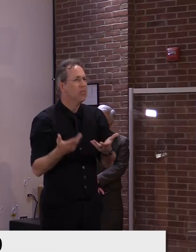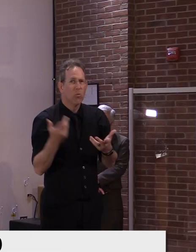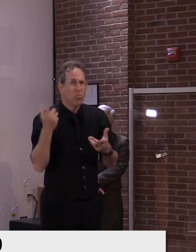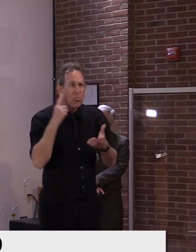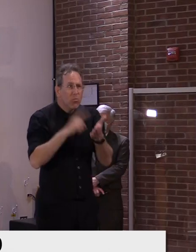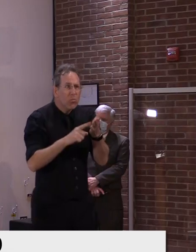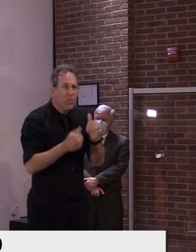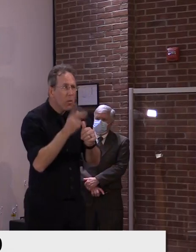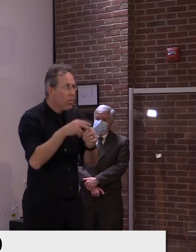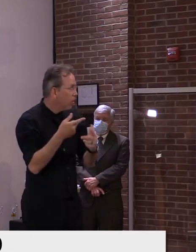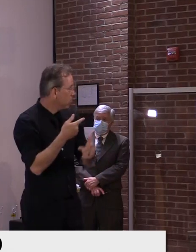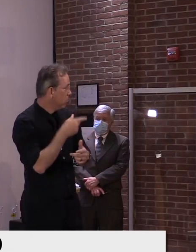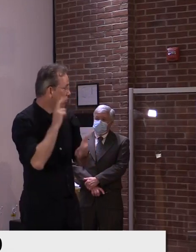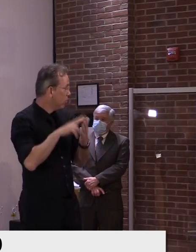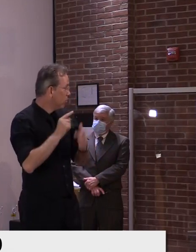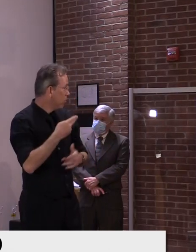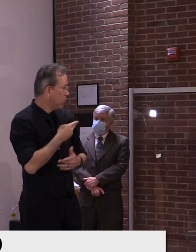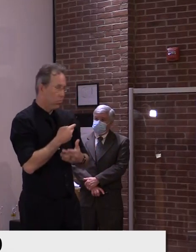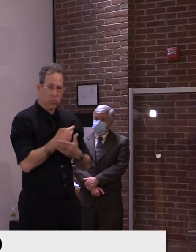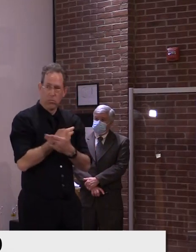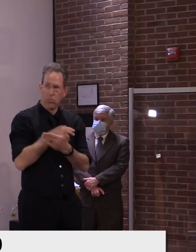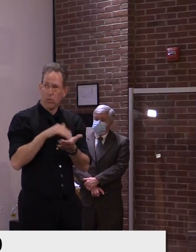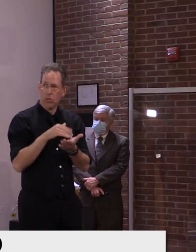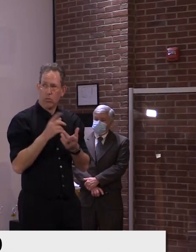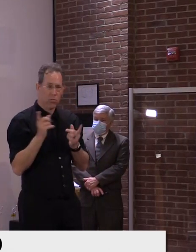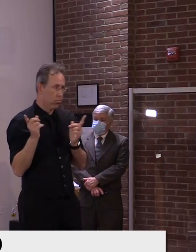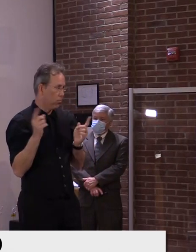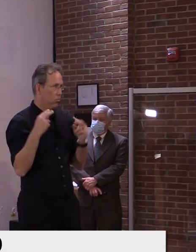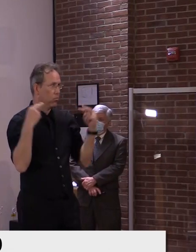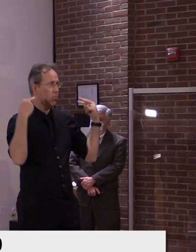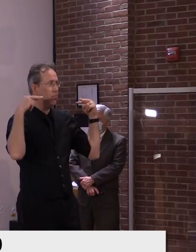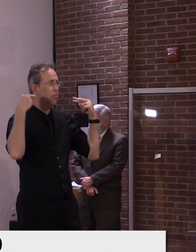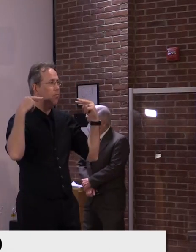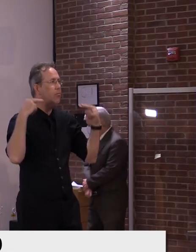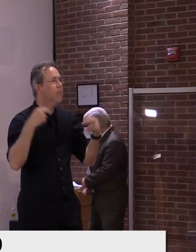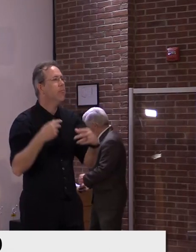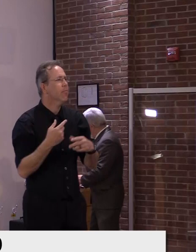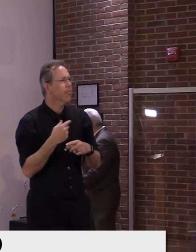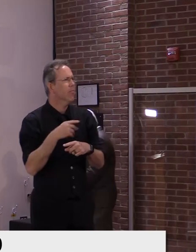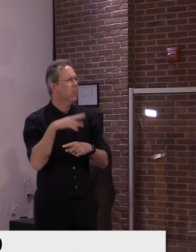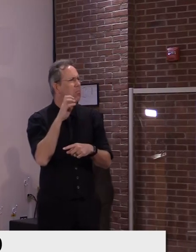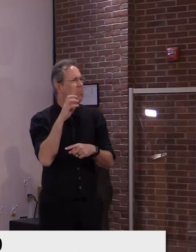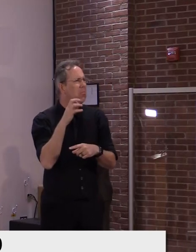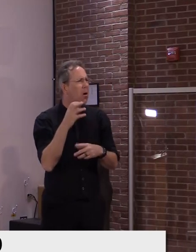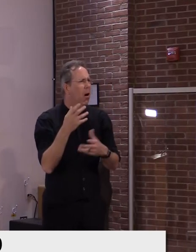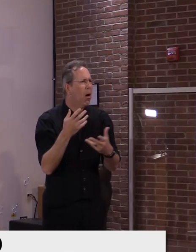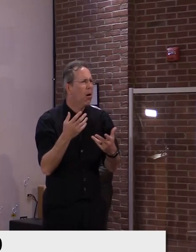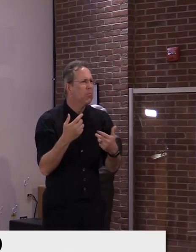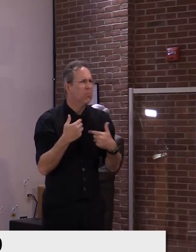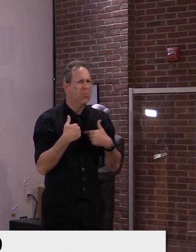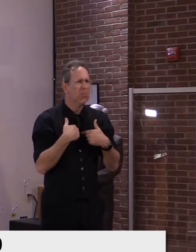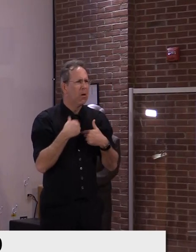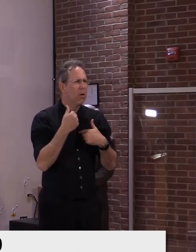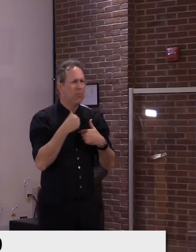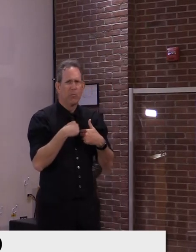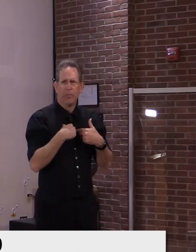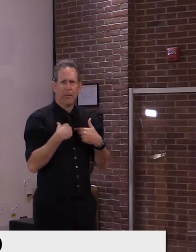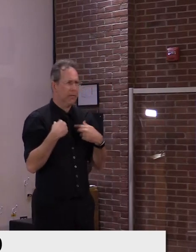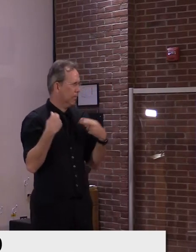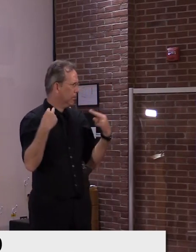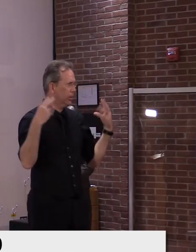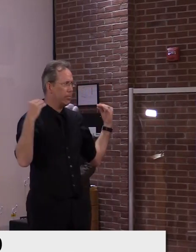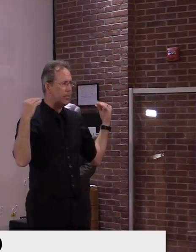request you made? Yeah, I honestly don't remember a request being made for that information. I'm sure we